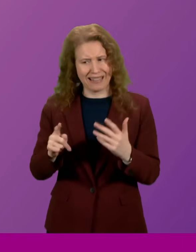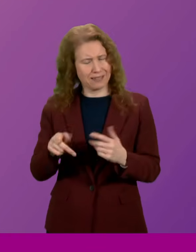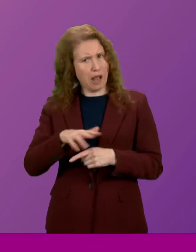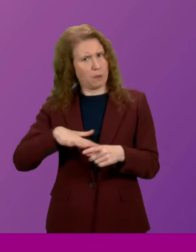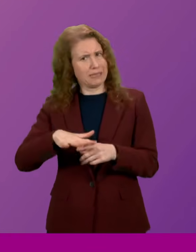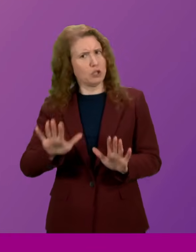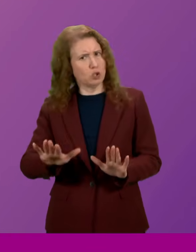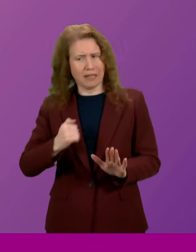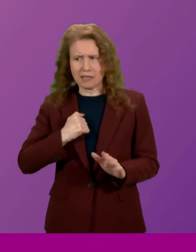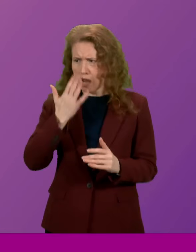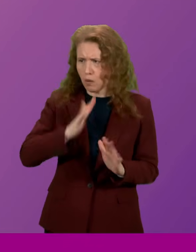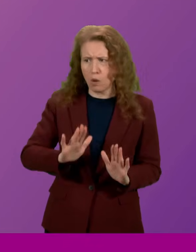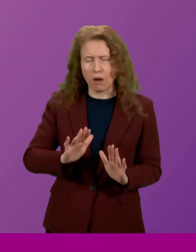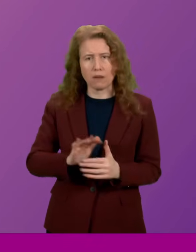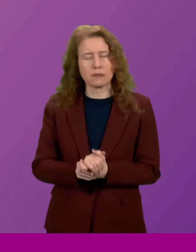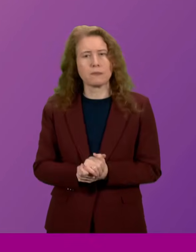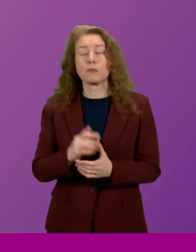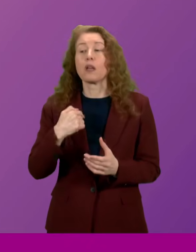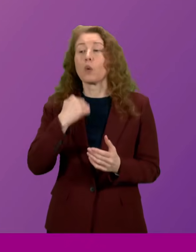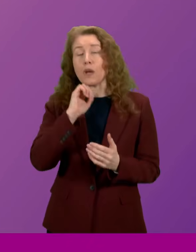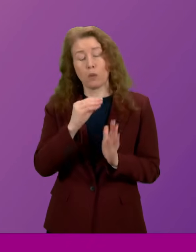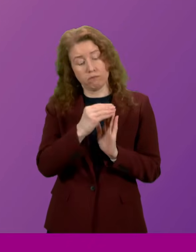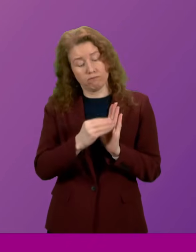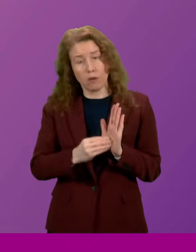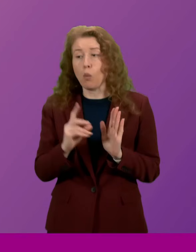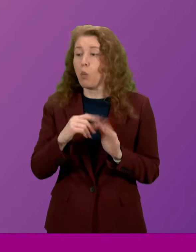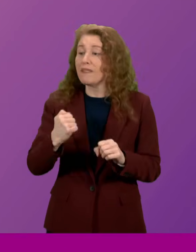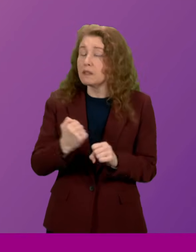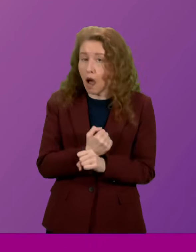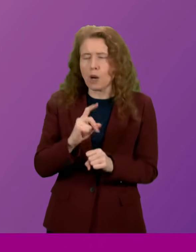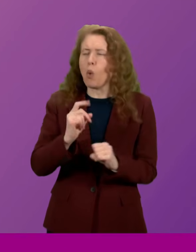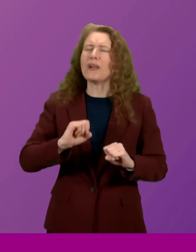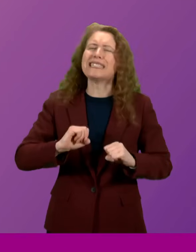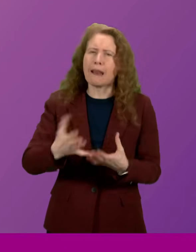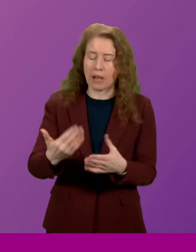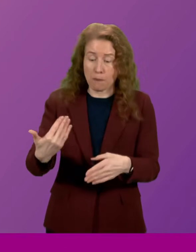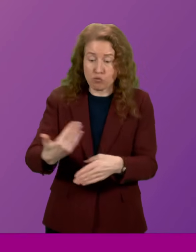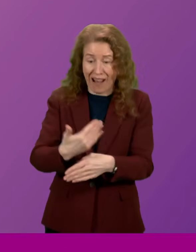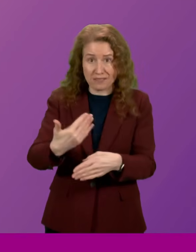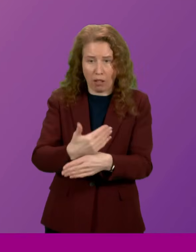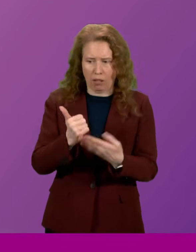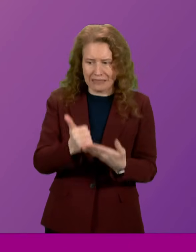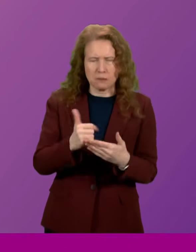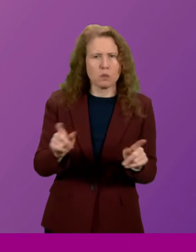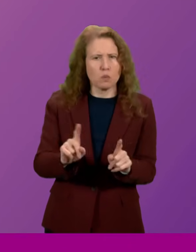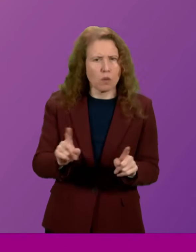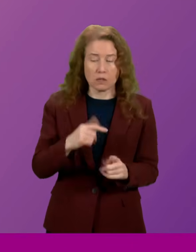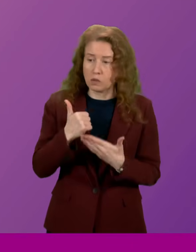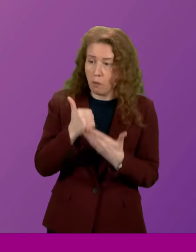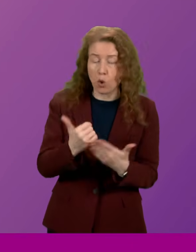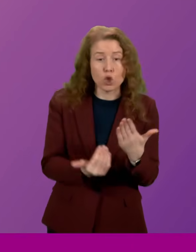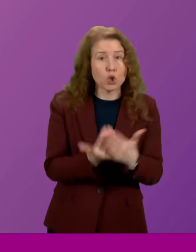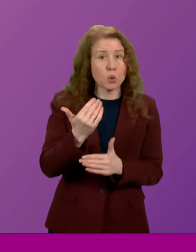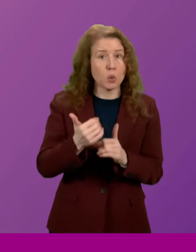of the Scottish Government. And what we will set out, what we've done, what we're delivering as practical assistance is the measures to support new